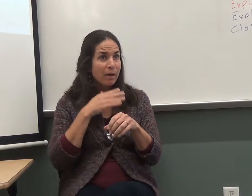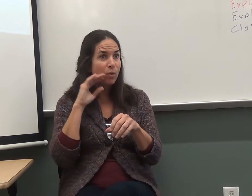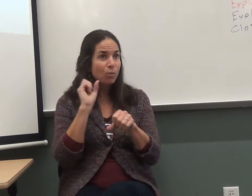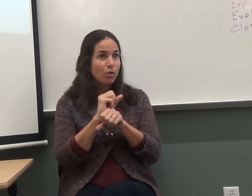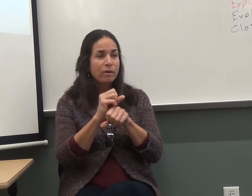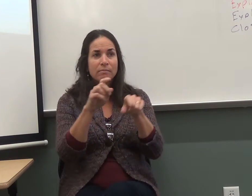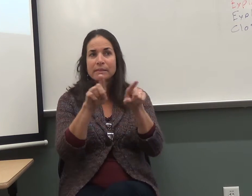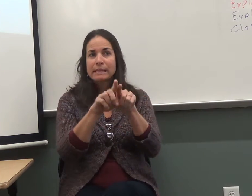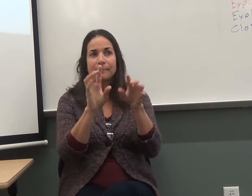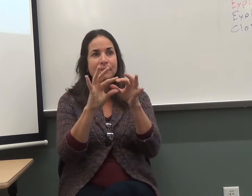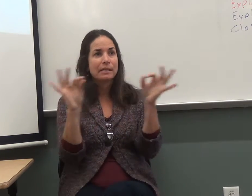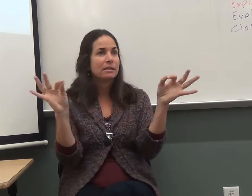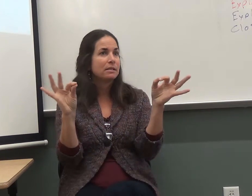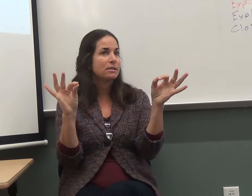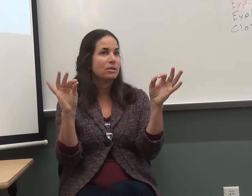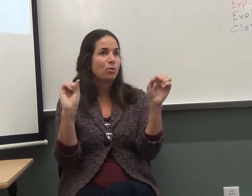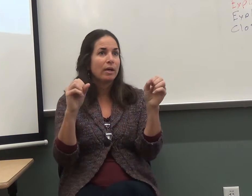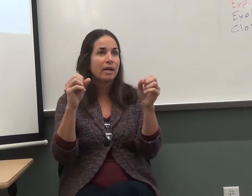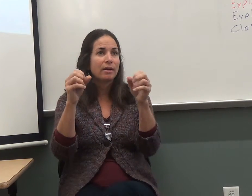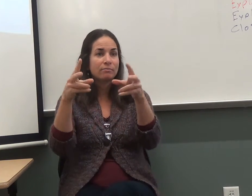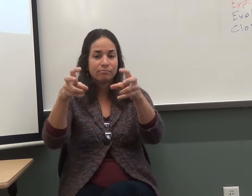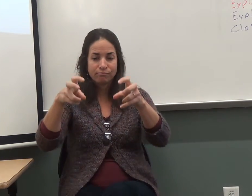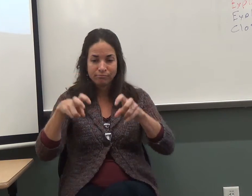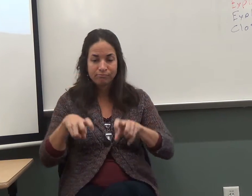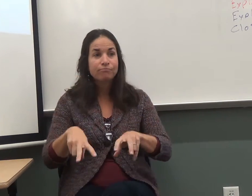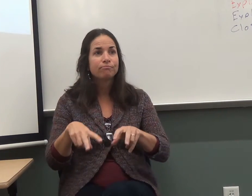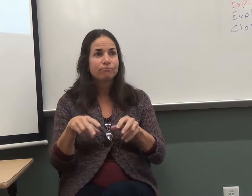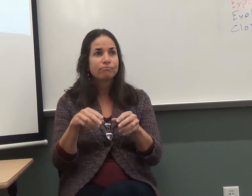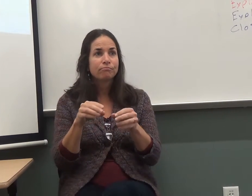you so choose. If you so choose.